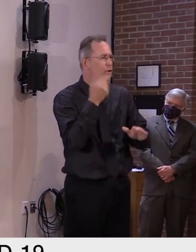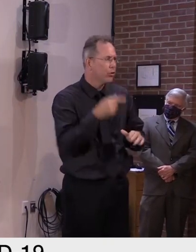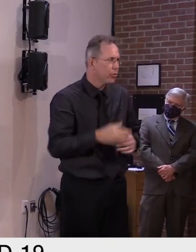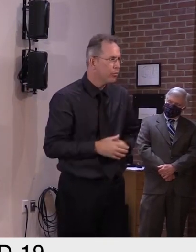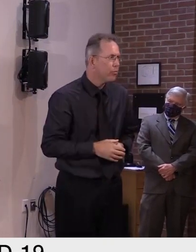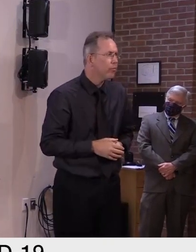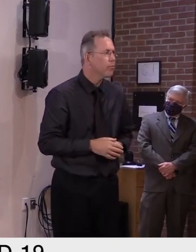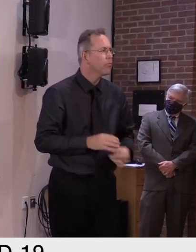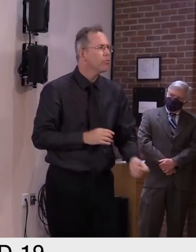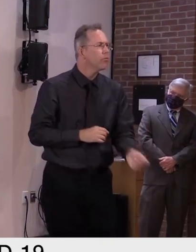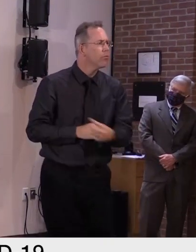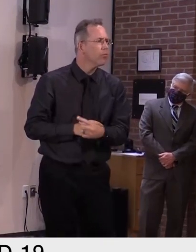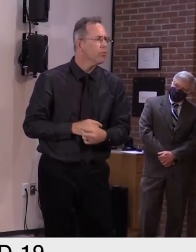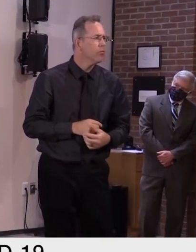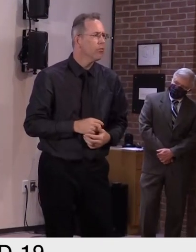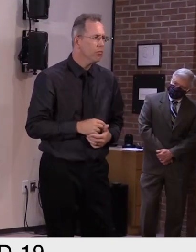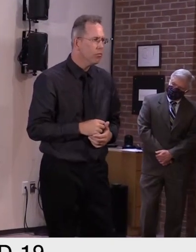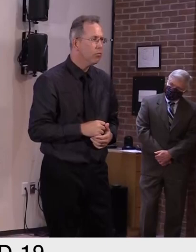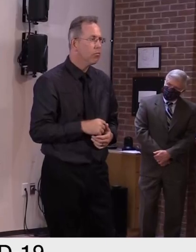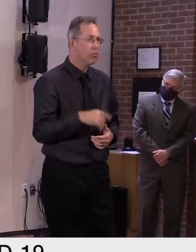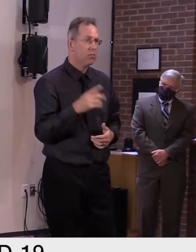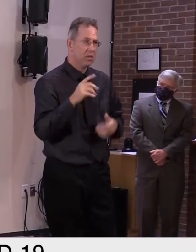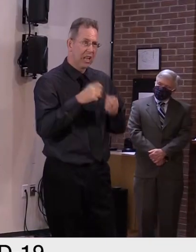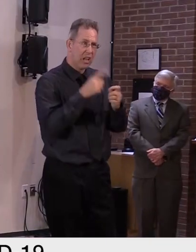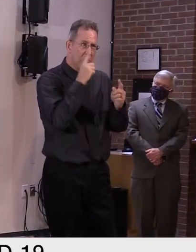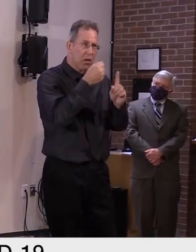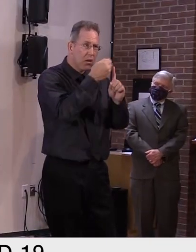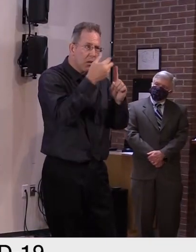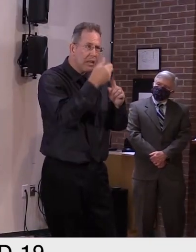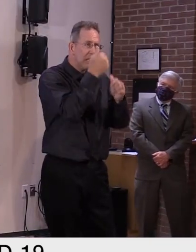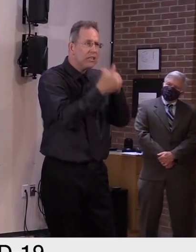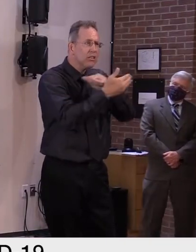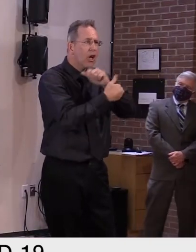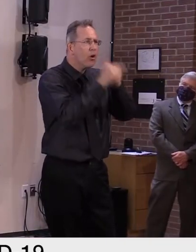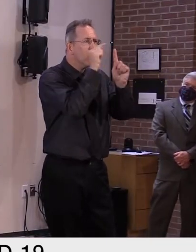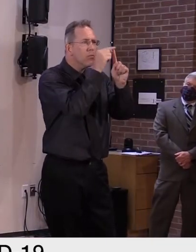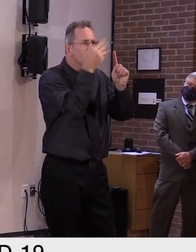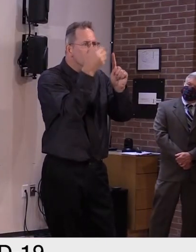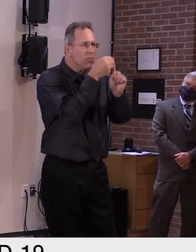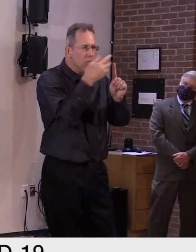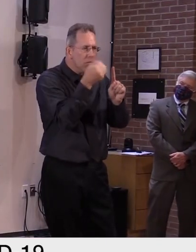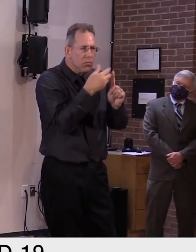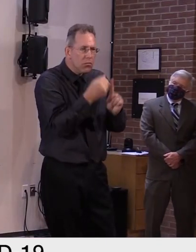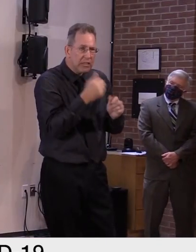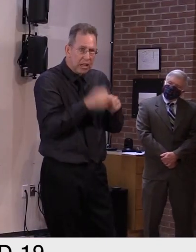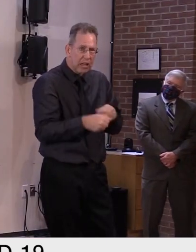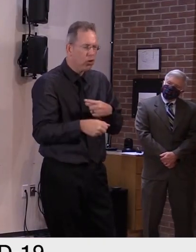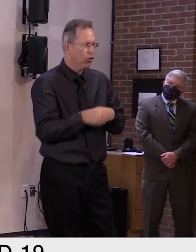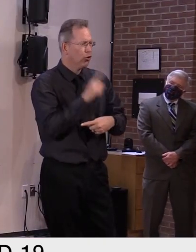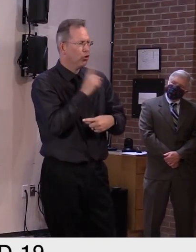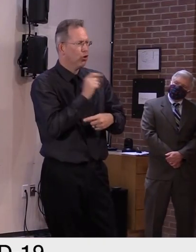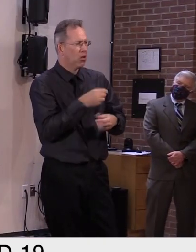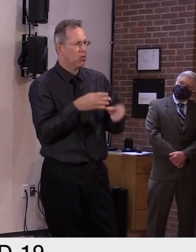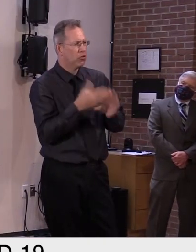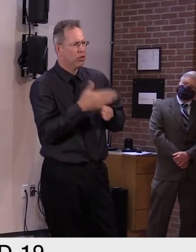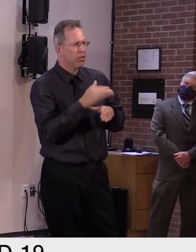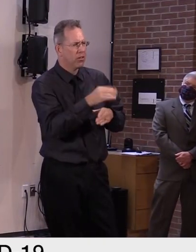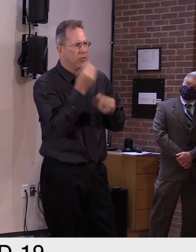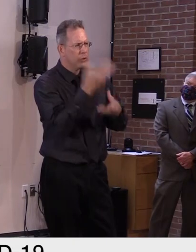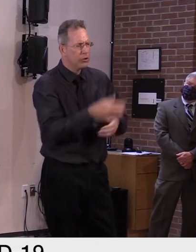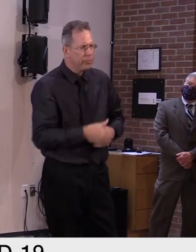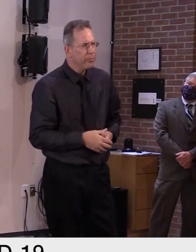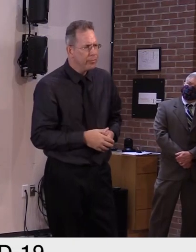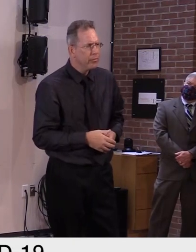to, again, put this in perspective. I think I might have mentioned this at a previous press conference, but we become